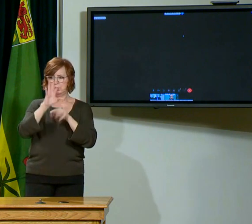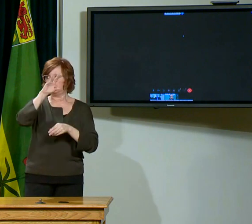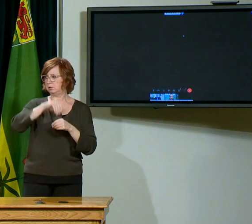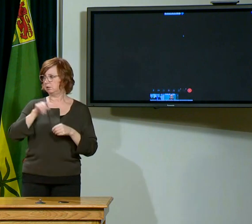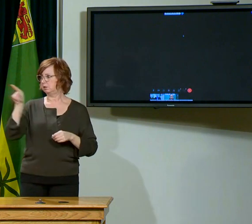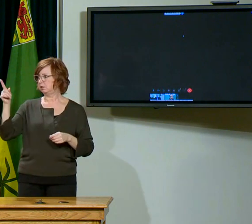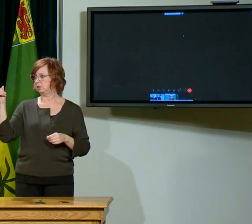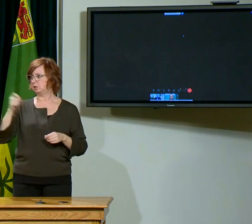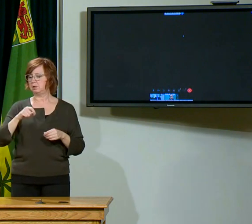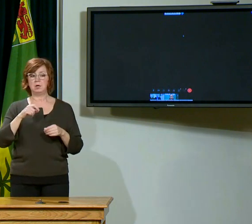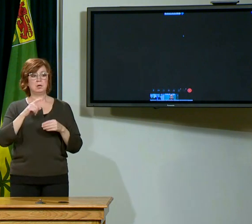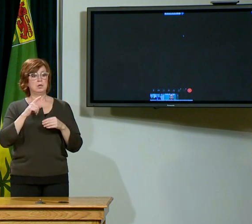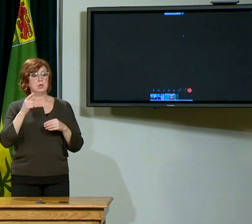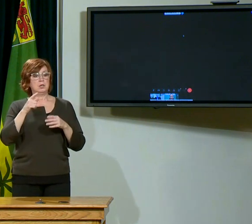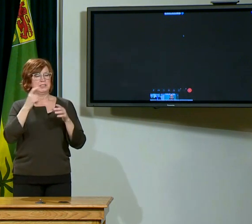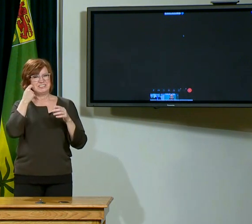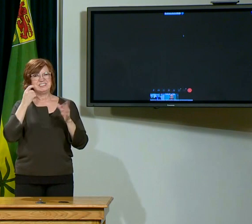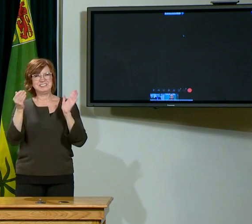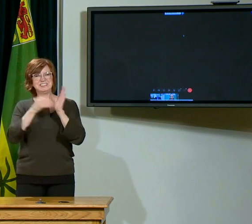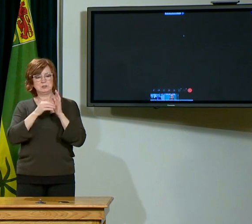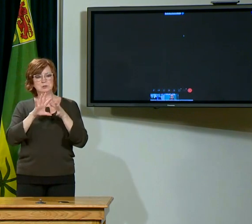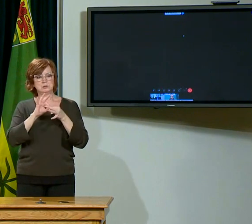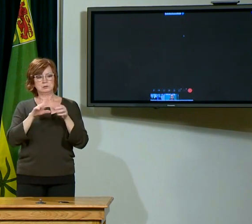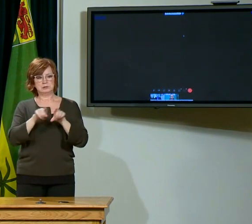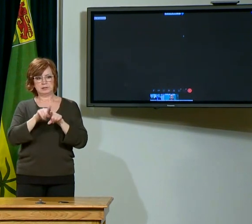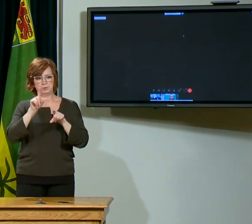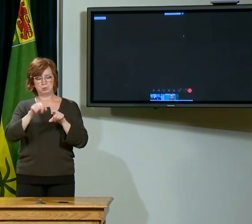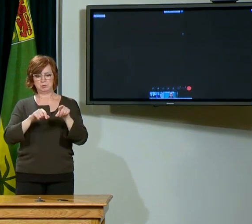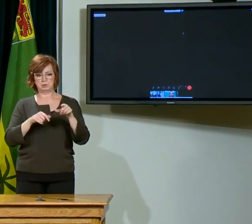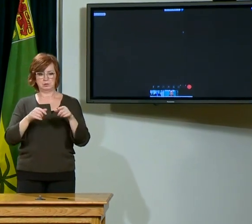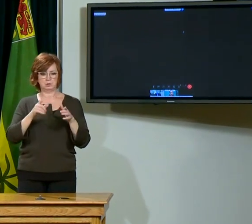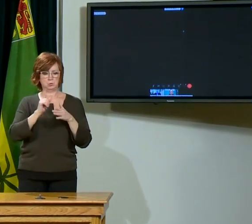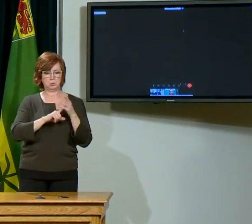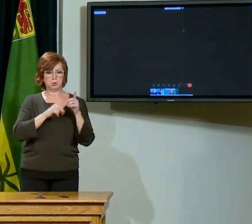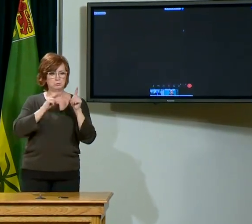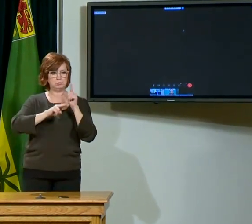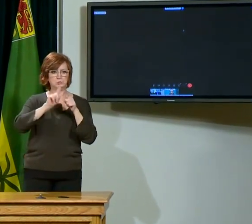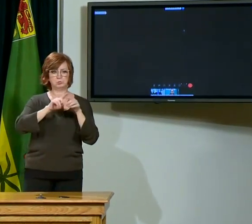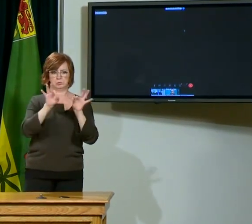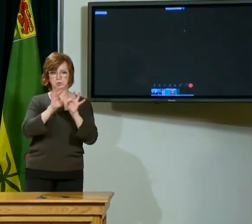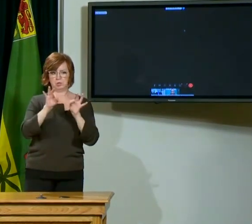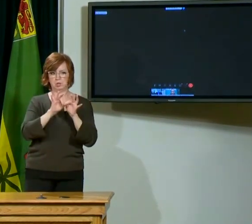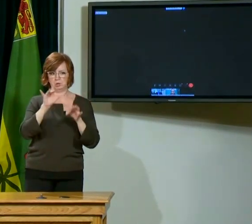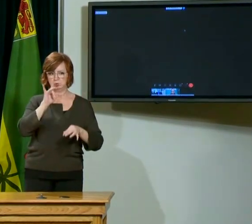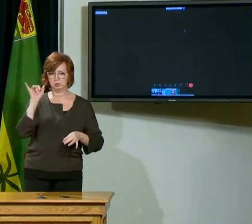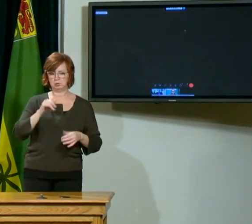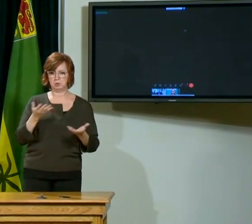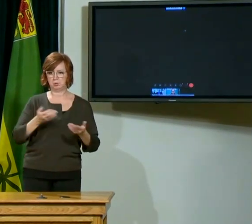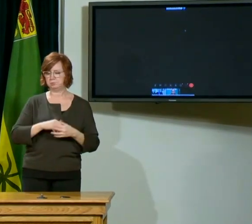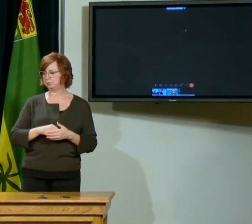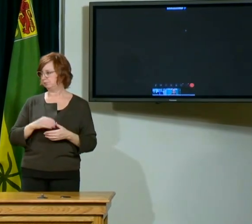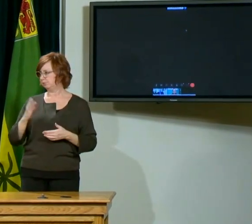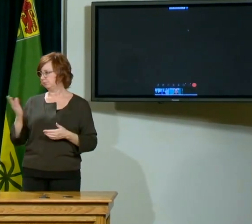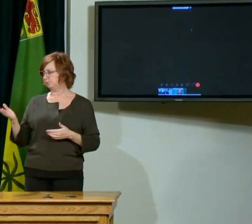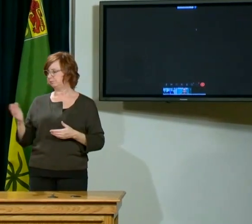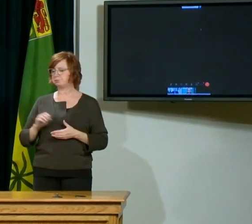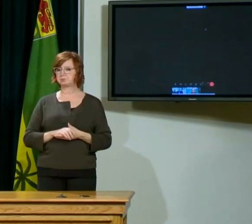is related to costs around the preparation efforts. Are there any estimates at this time on costs?